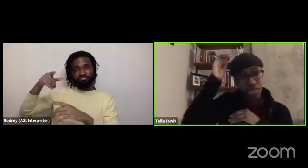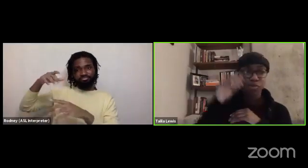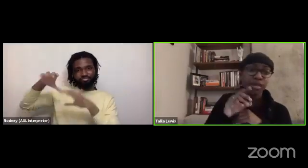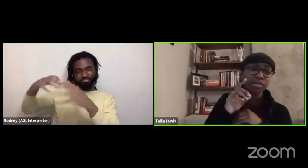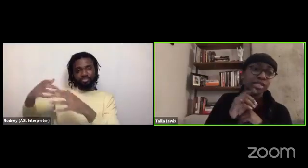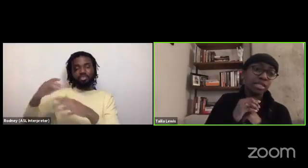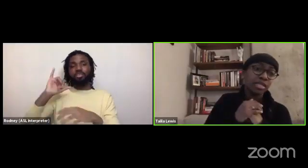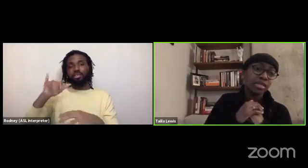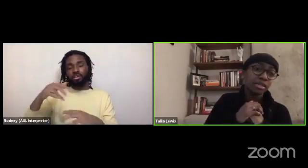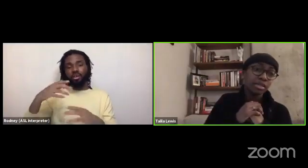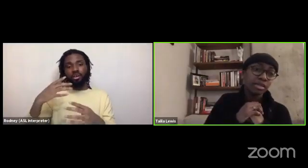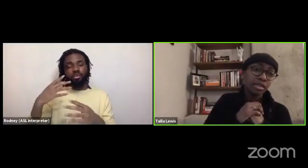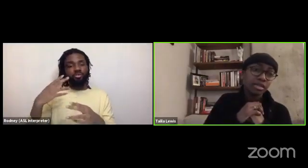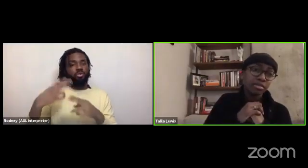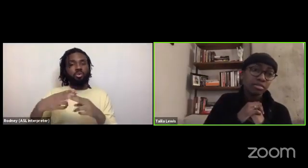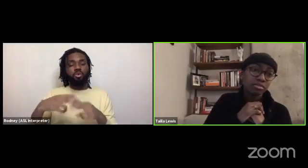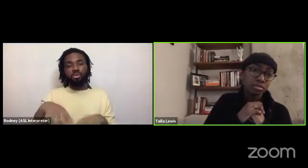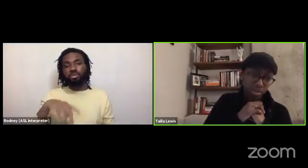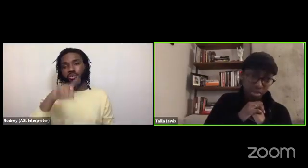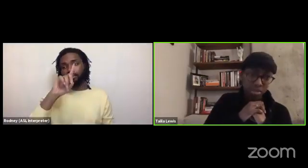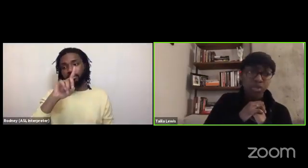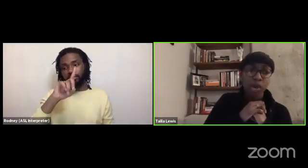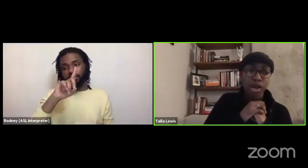It's spelled